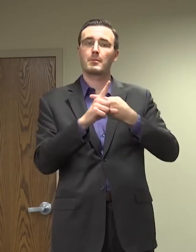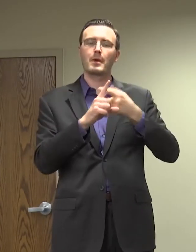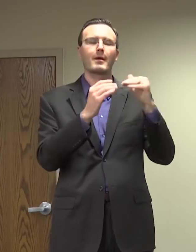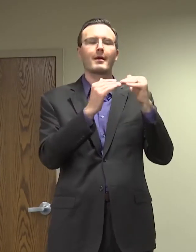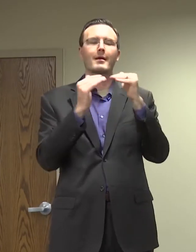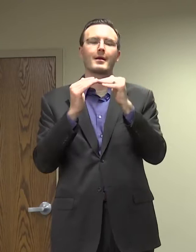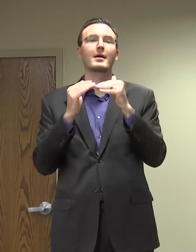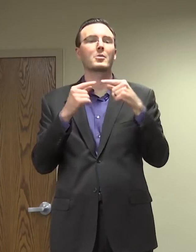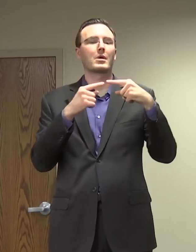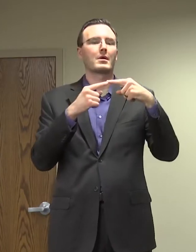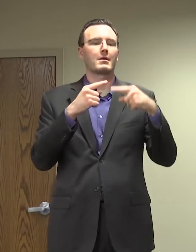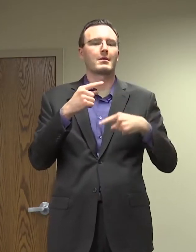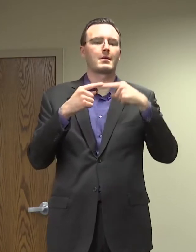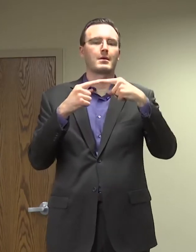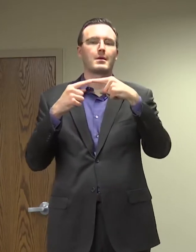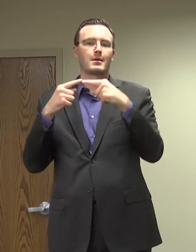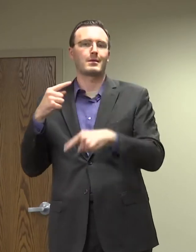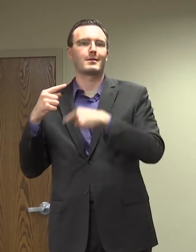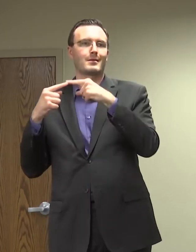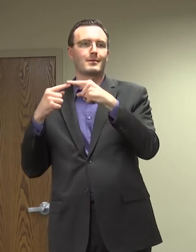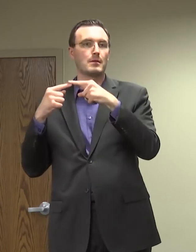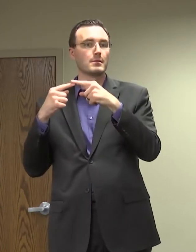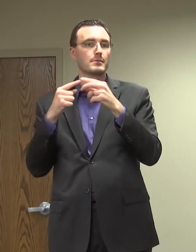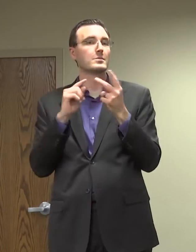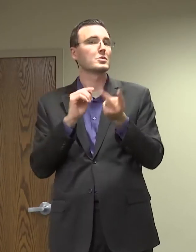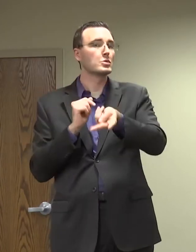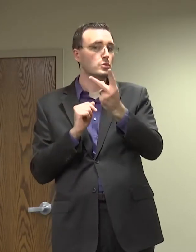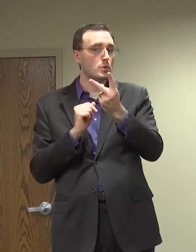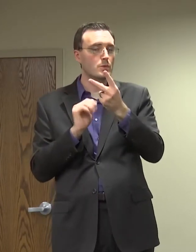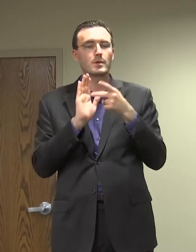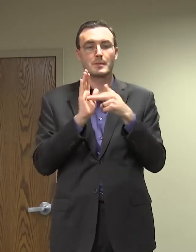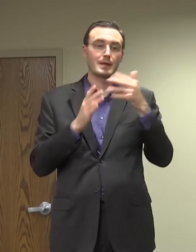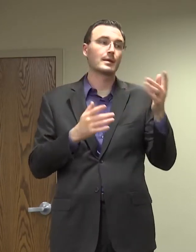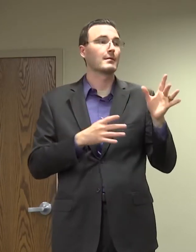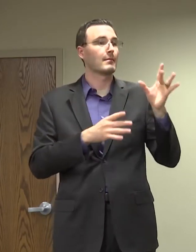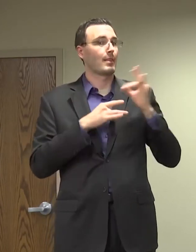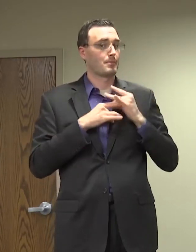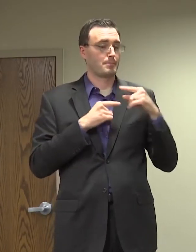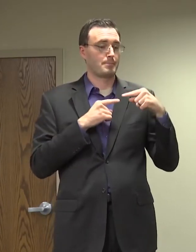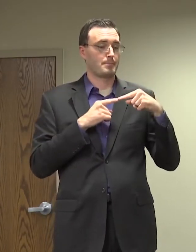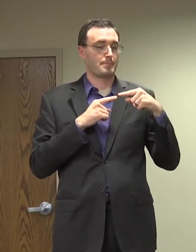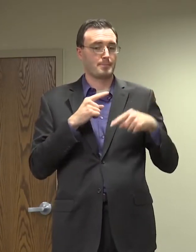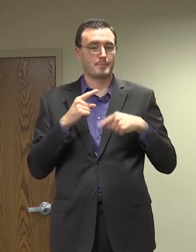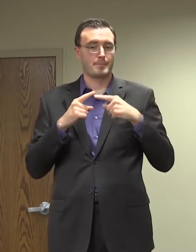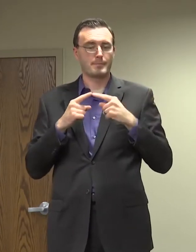I'm going to say, hunker down now and do what we need to do if we want schools to be able to reopen and be able to provide some in-person